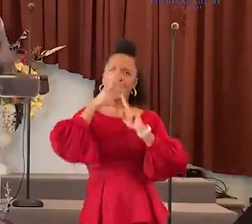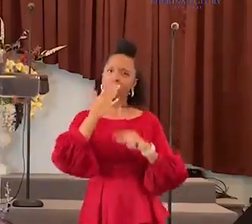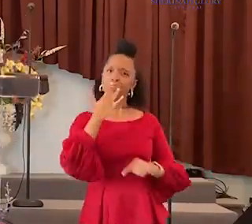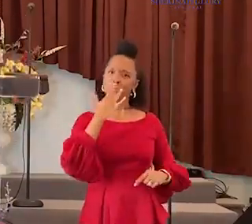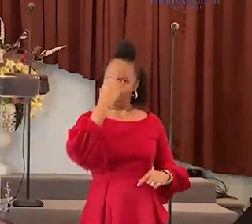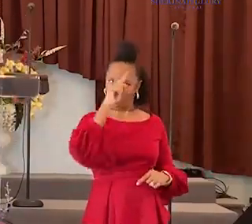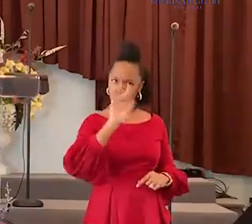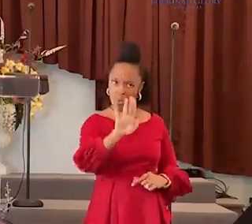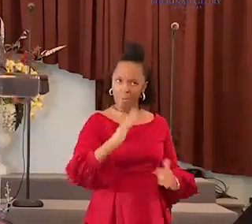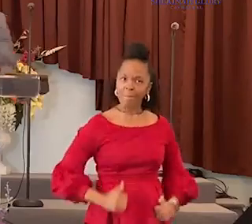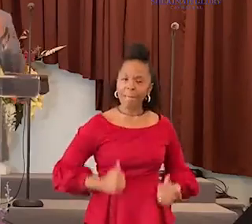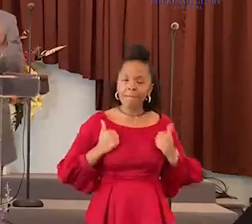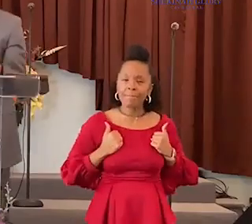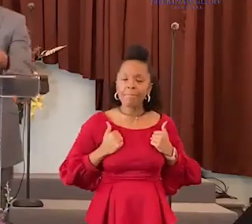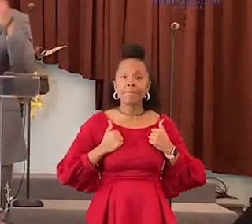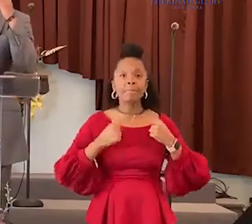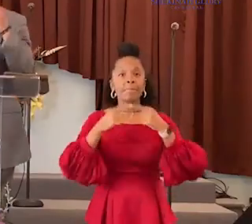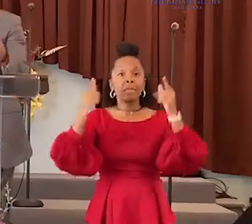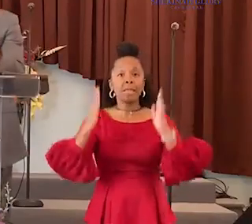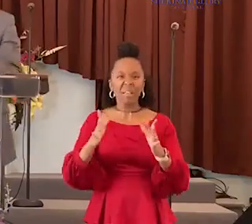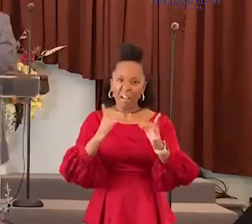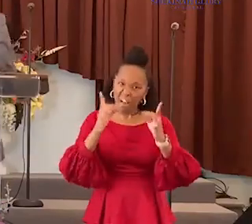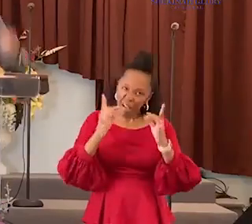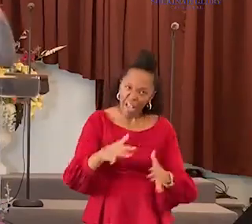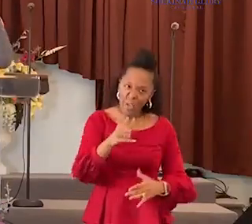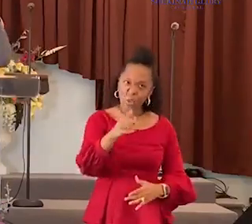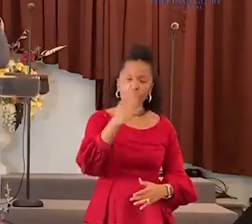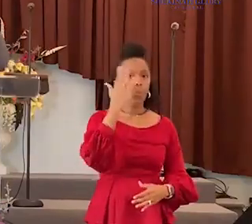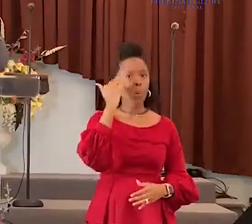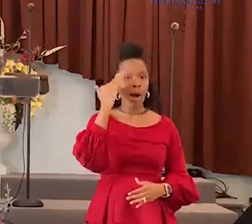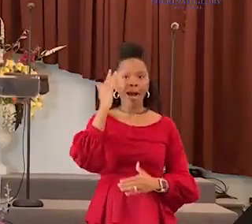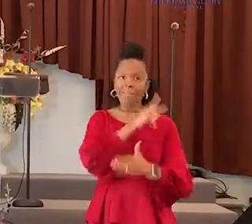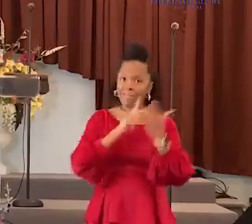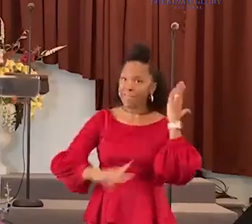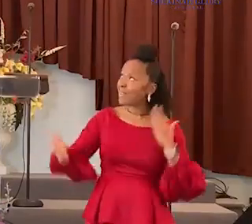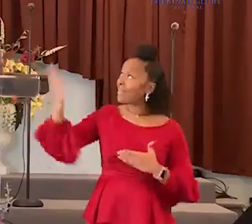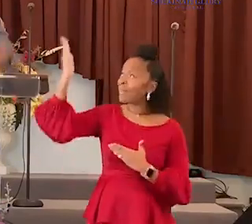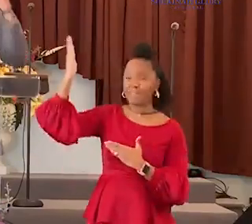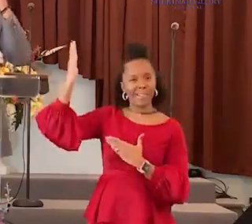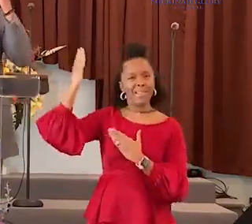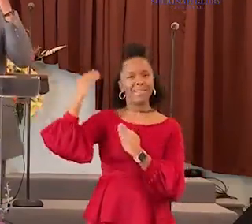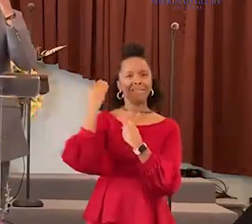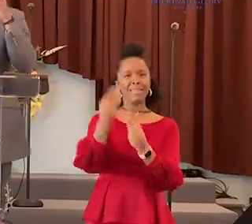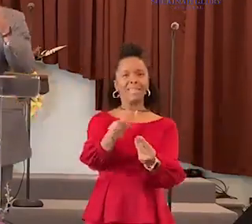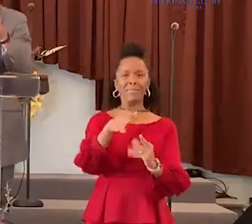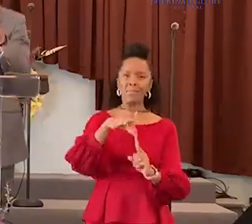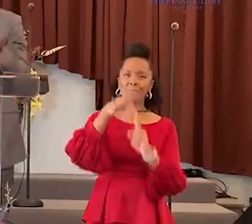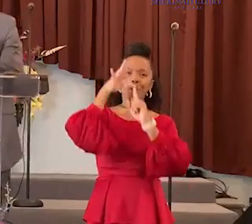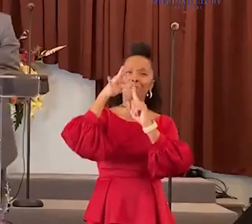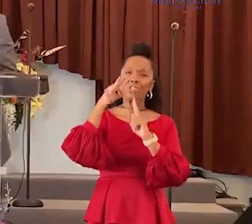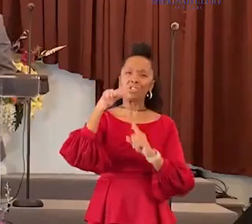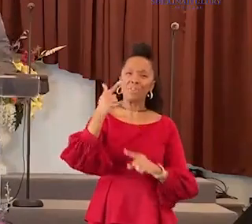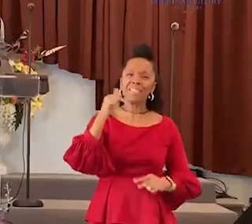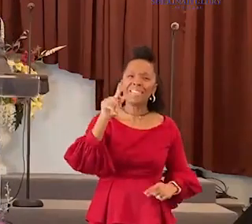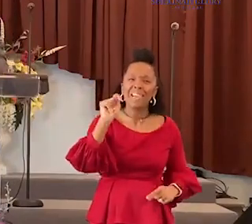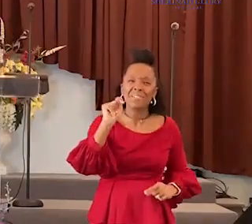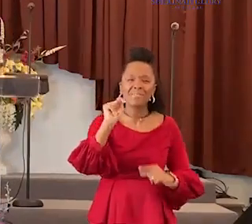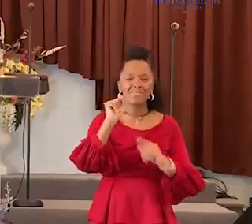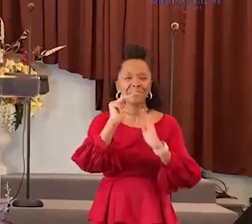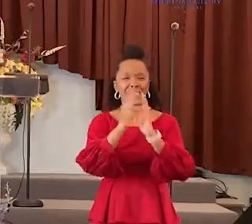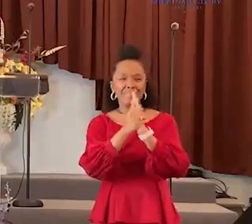enemy hates you because the king has favored you and given you special gifts and given you special talents.